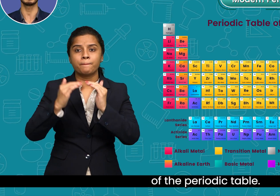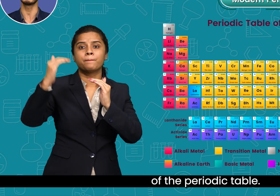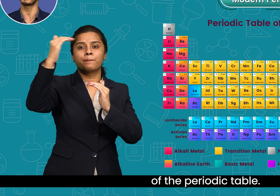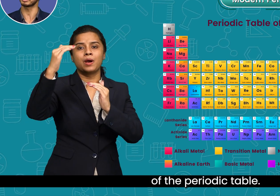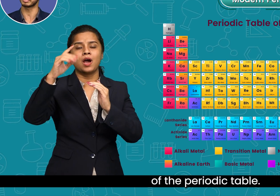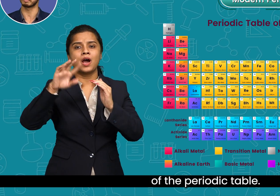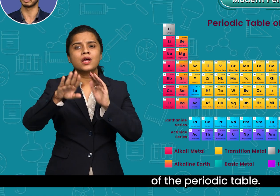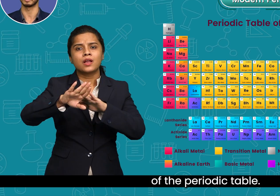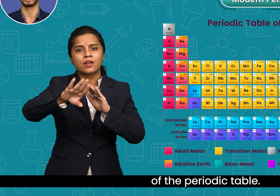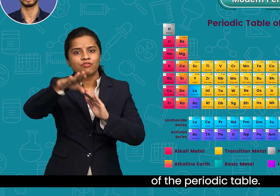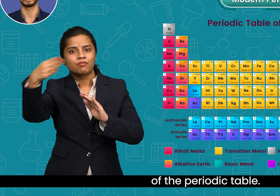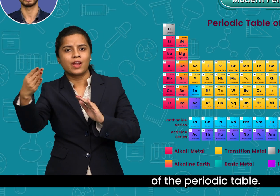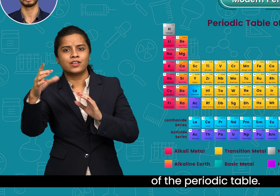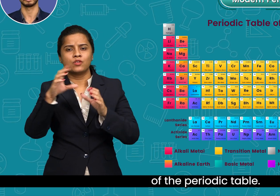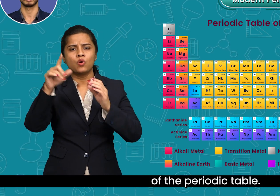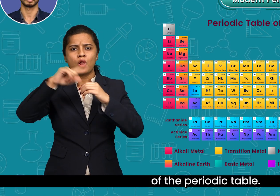corners of the periodic table.